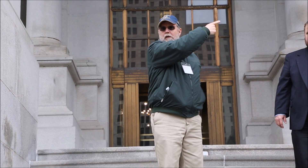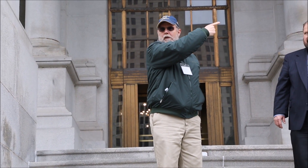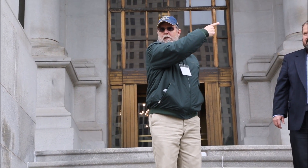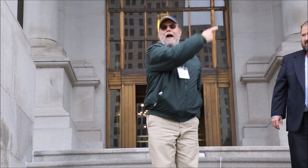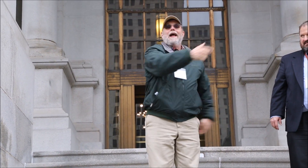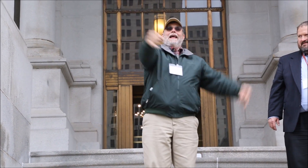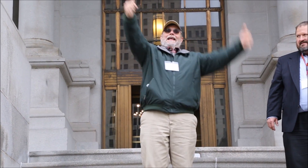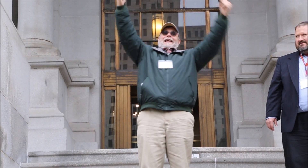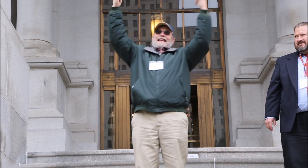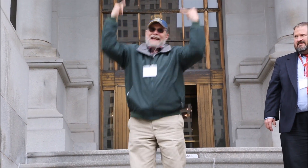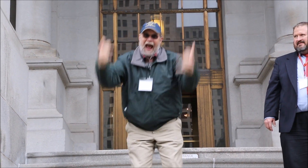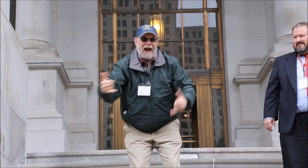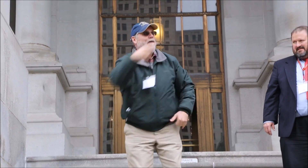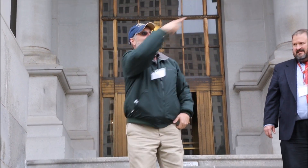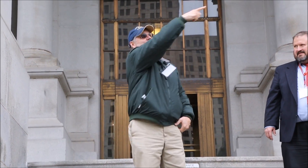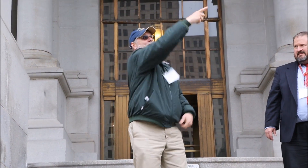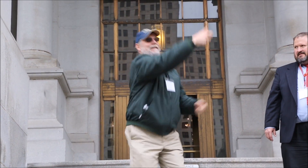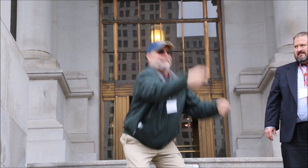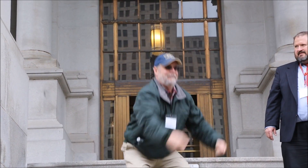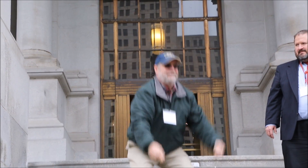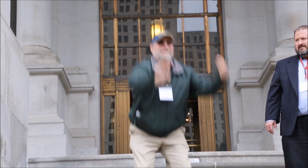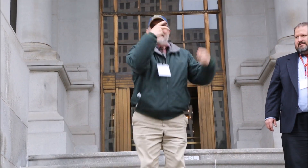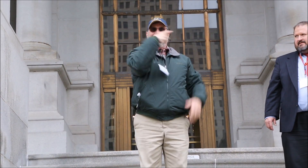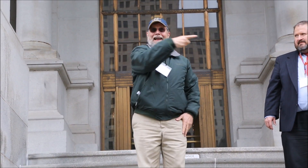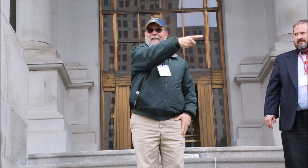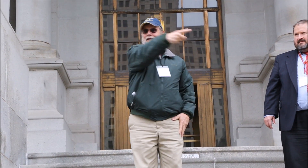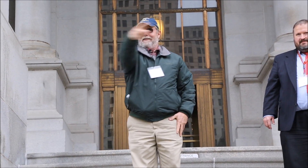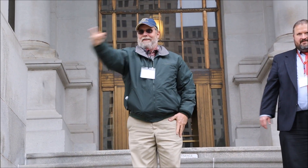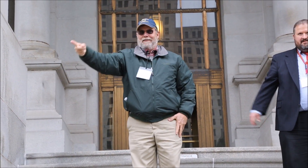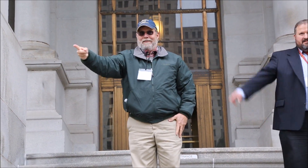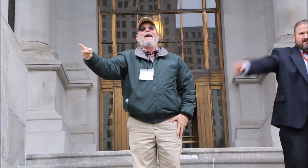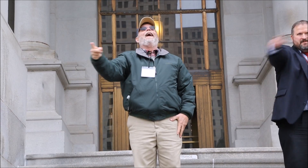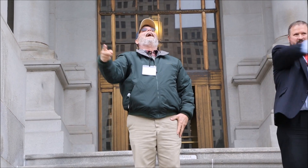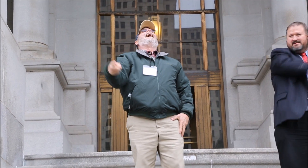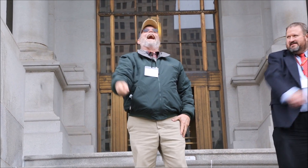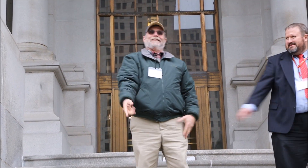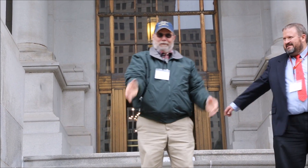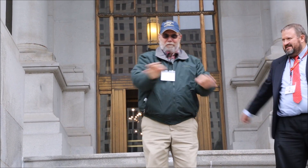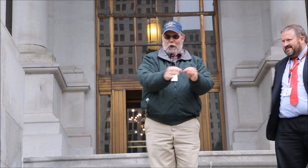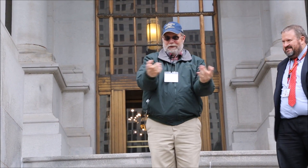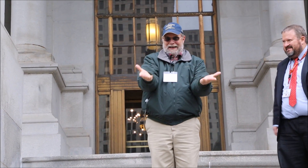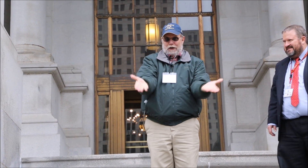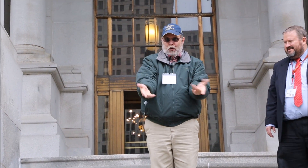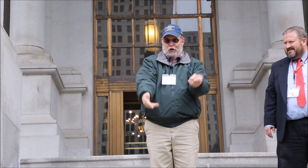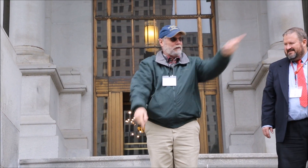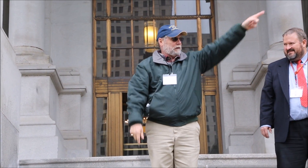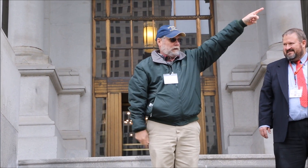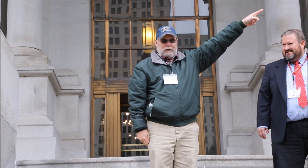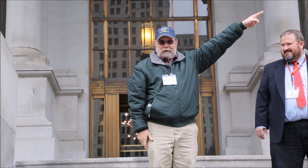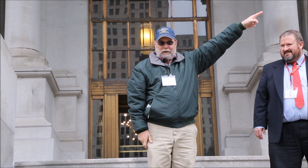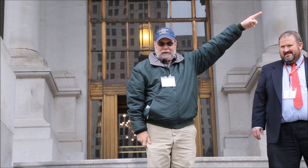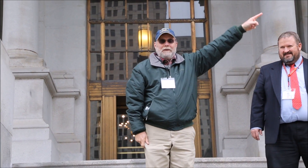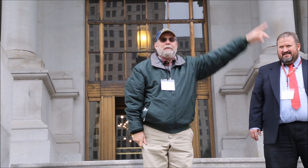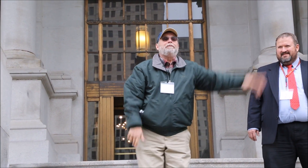barriers out there. We know it's difficult to get quality interpreting services, and we have to work. Other people have done the work